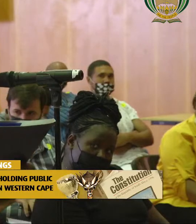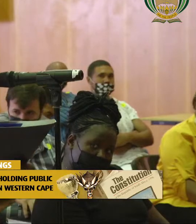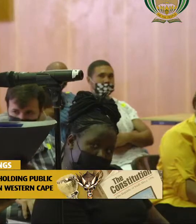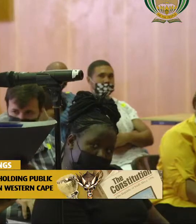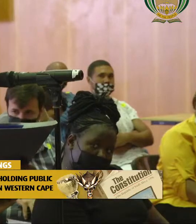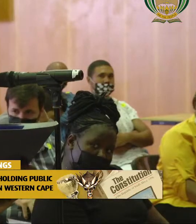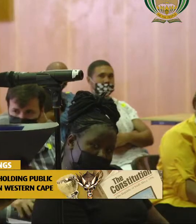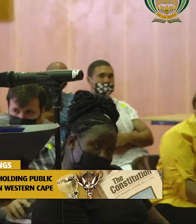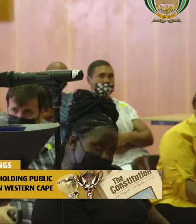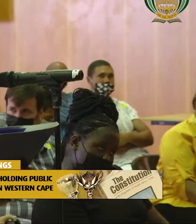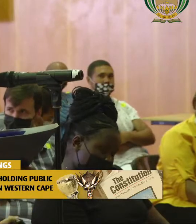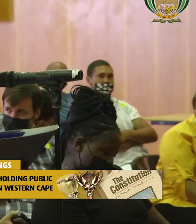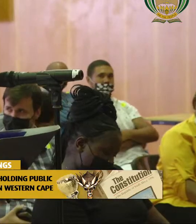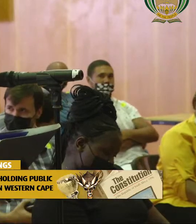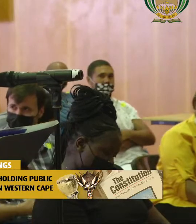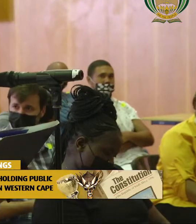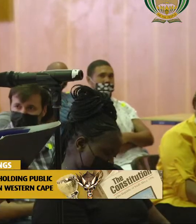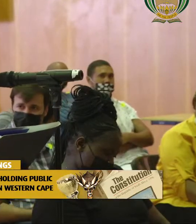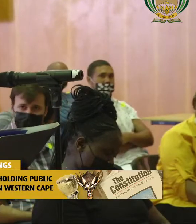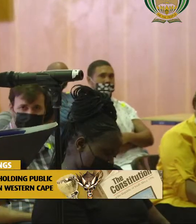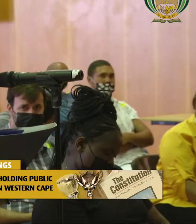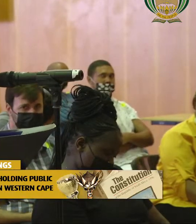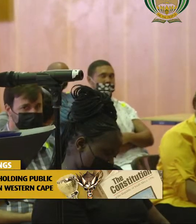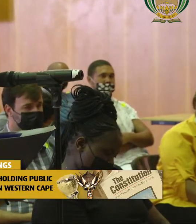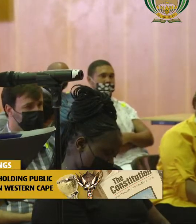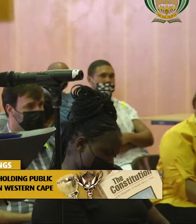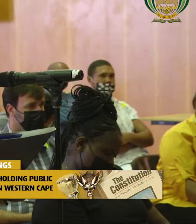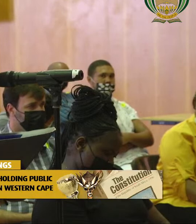The DA support the bill in its current form,